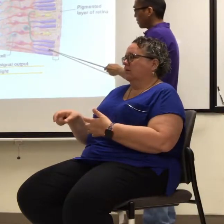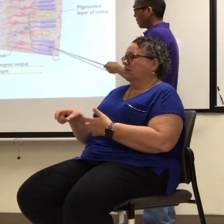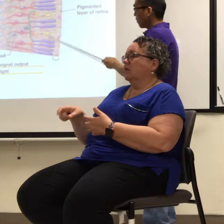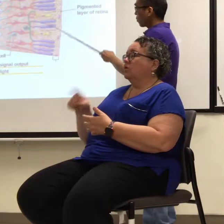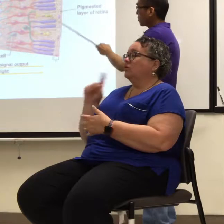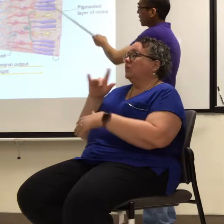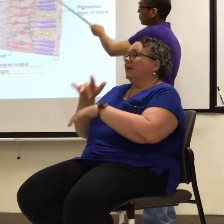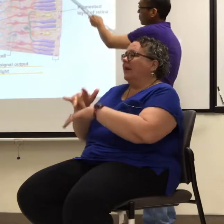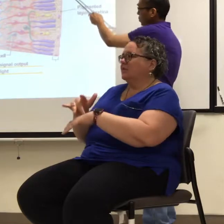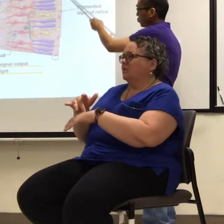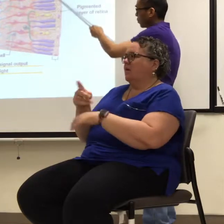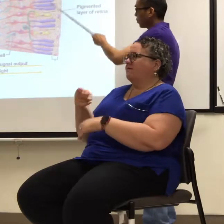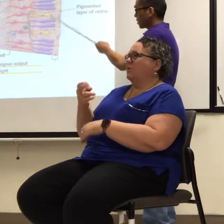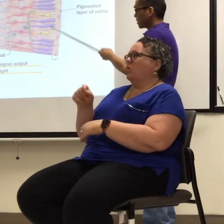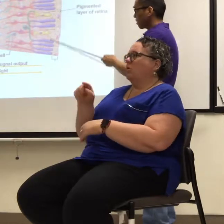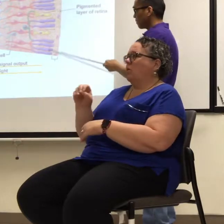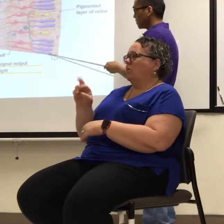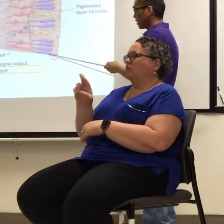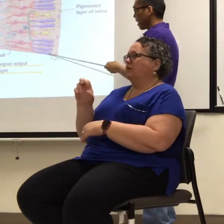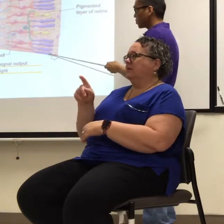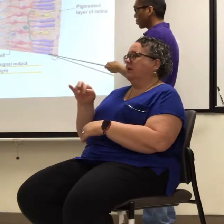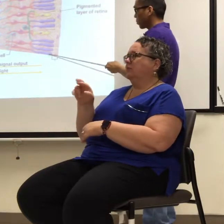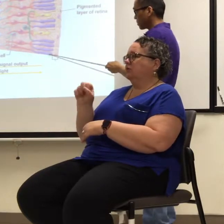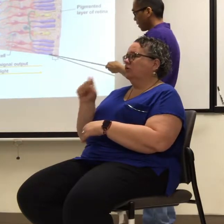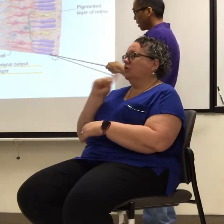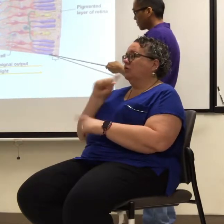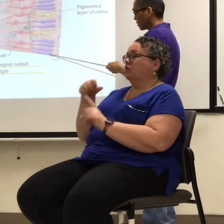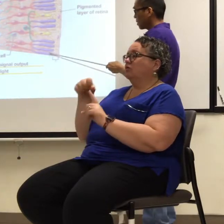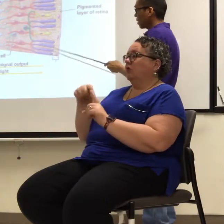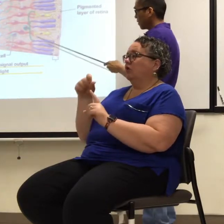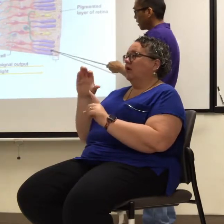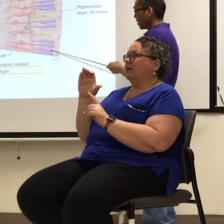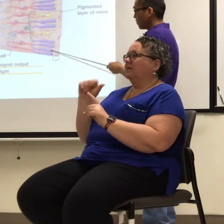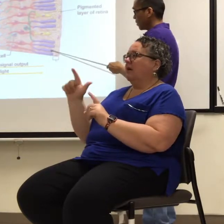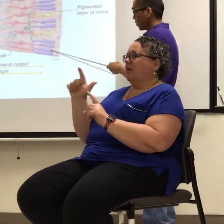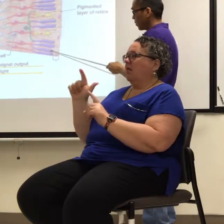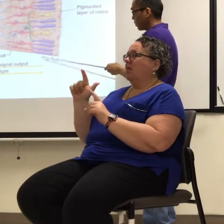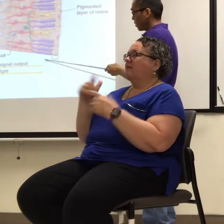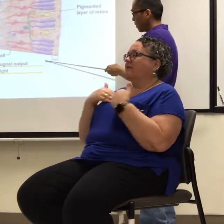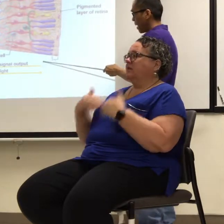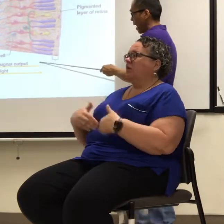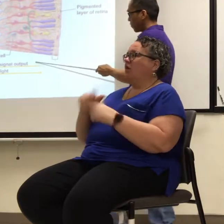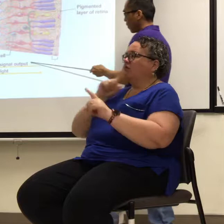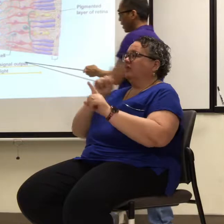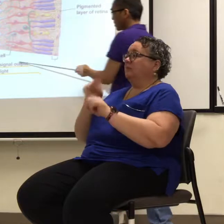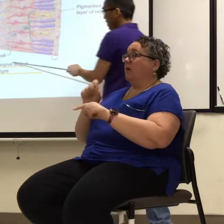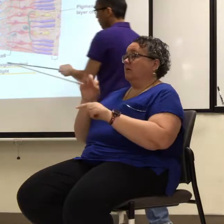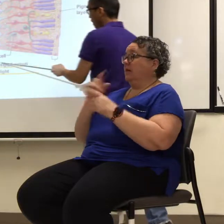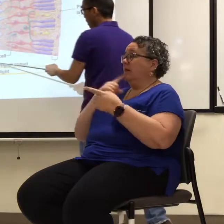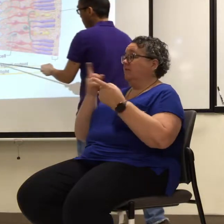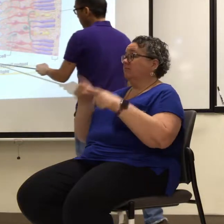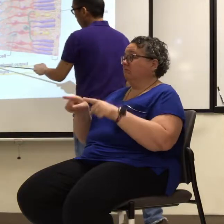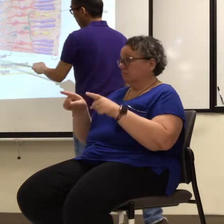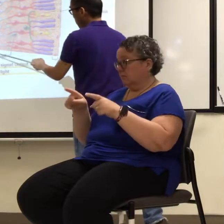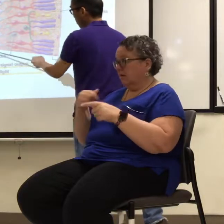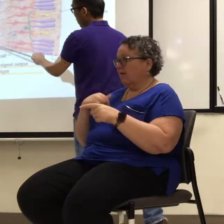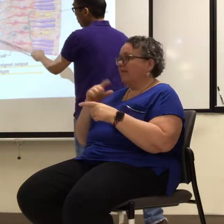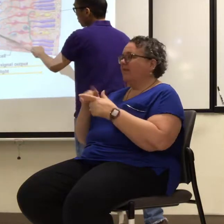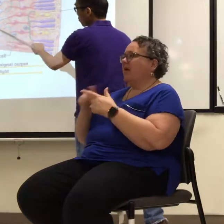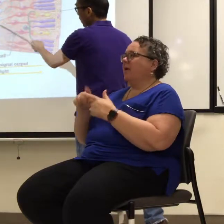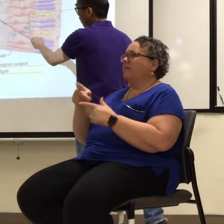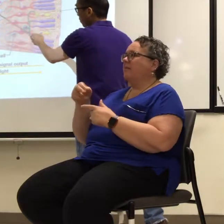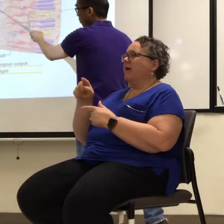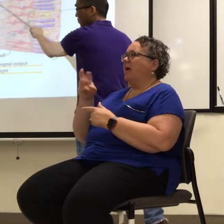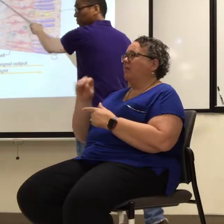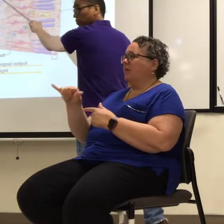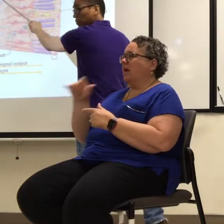to get to the photoreceptors to trigger a cell physiological response. Then, if you do, the pathway is sent the opposite direction